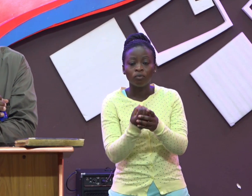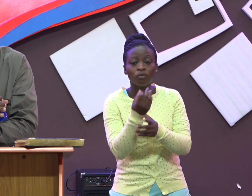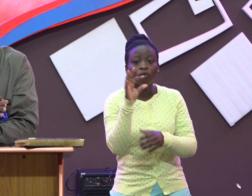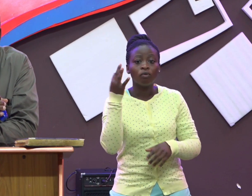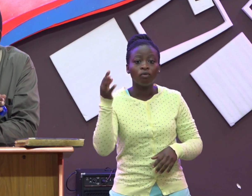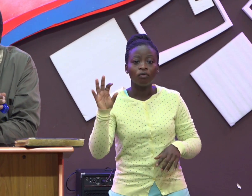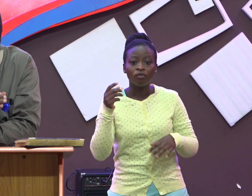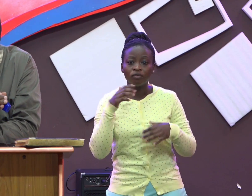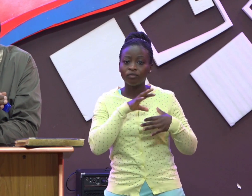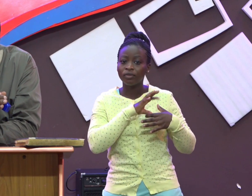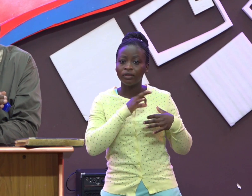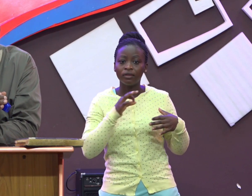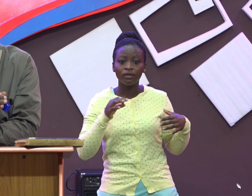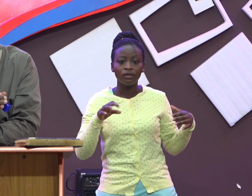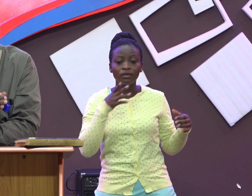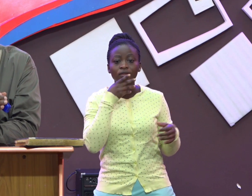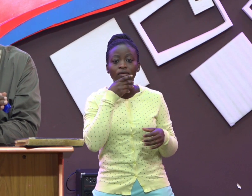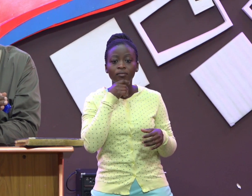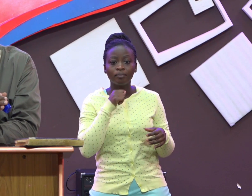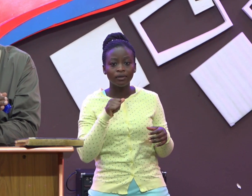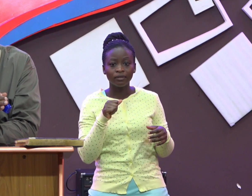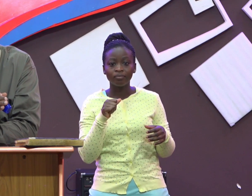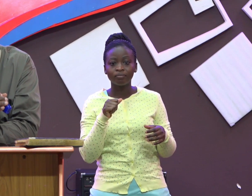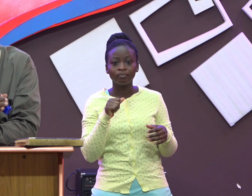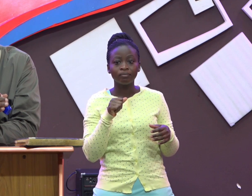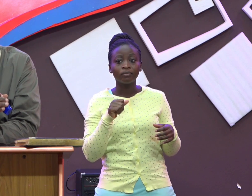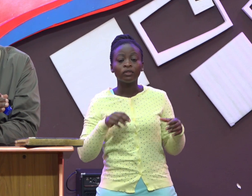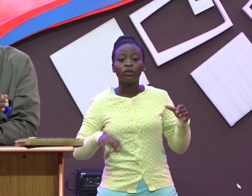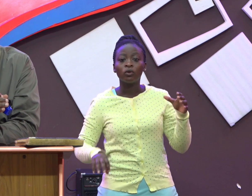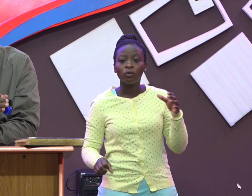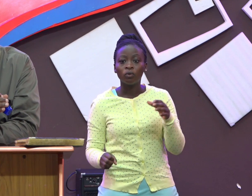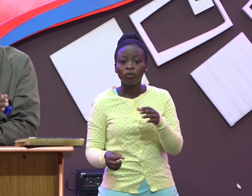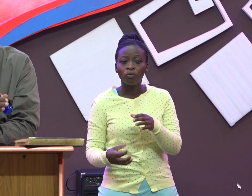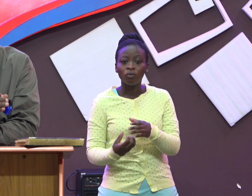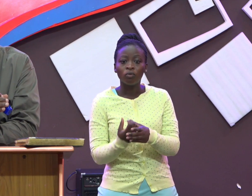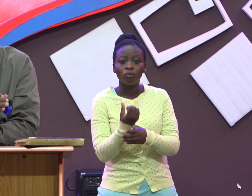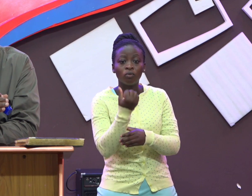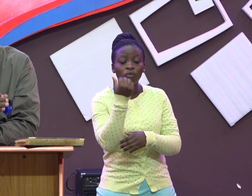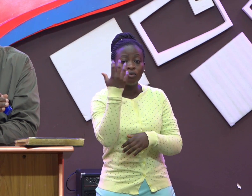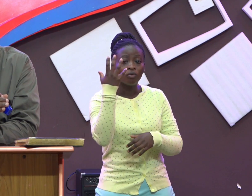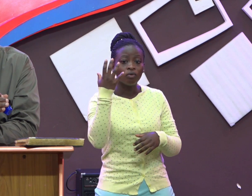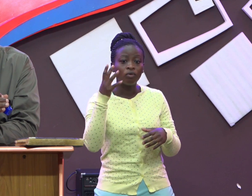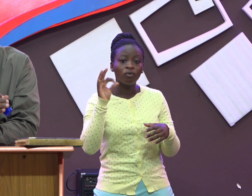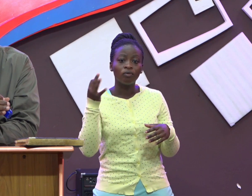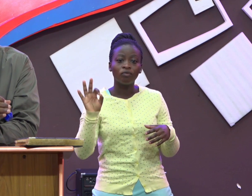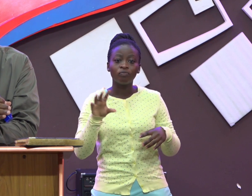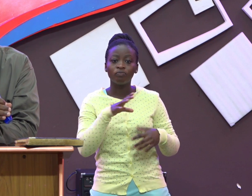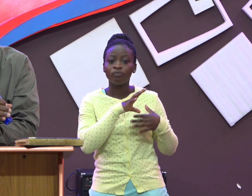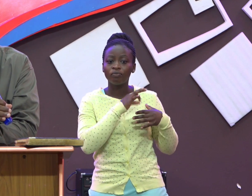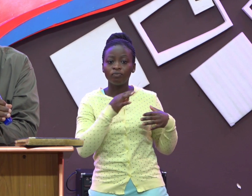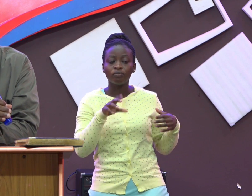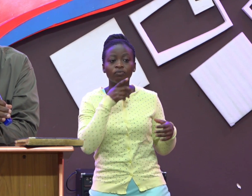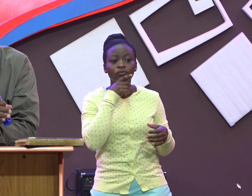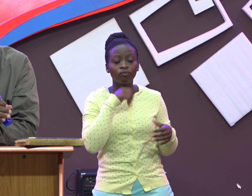w'omunda. Development of the inner man. Okukula okw'omuntu w'omunda. Mukama waffe yebazibwe